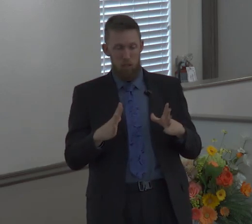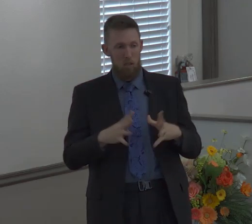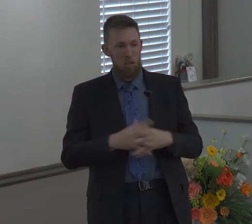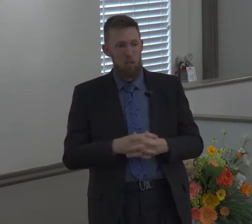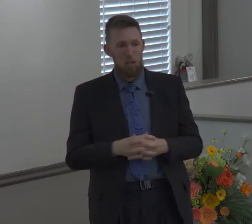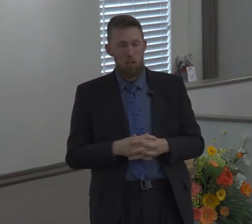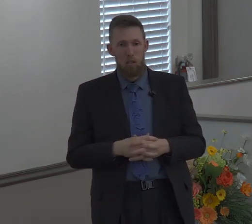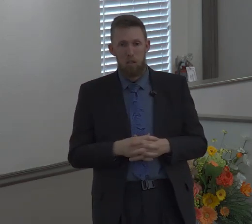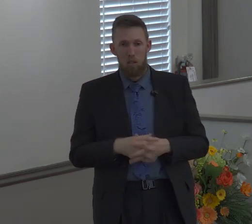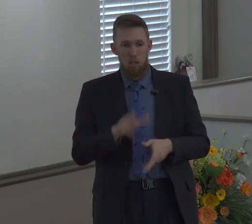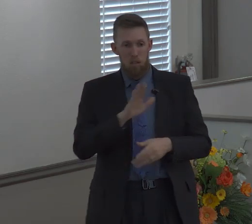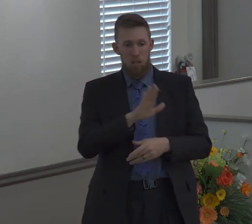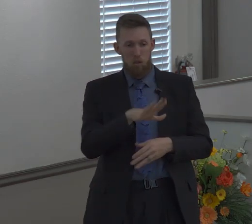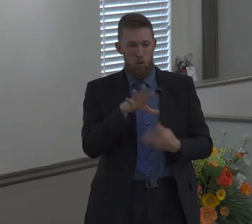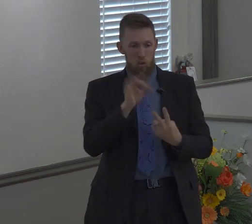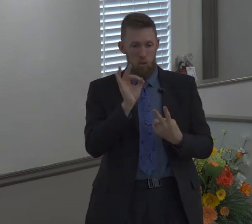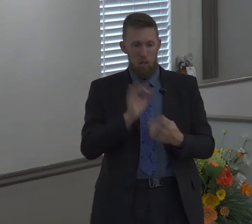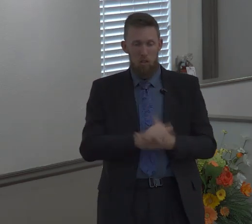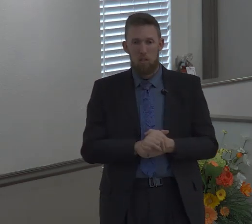Okay.